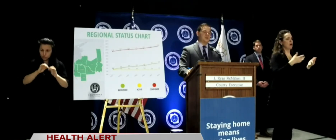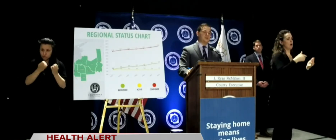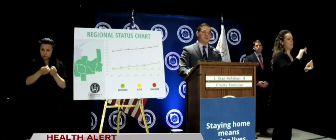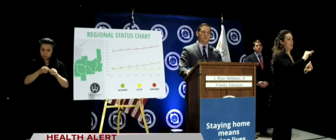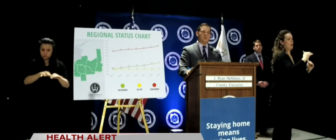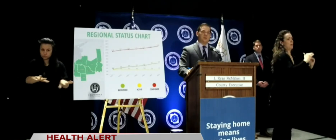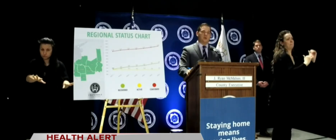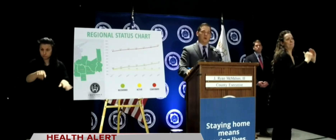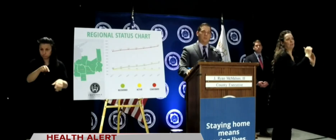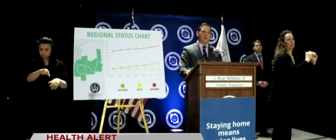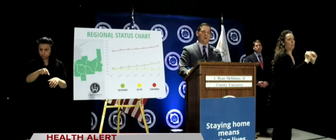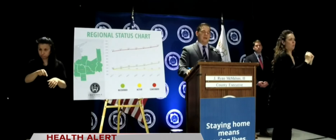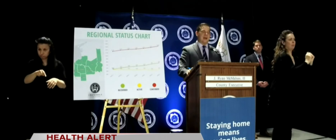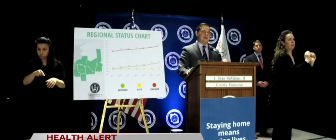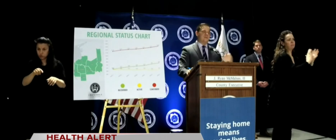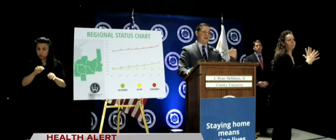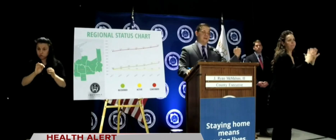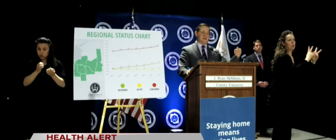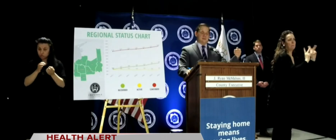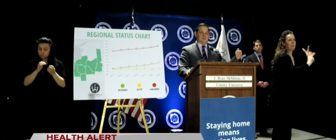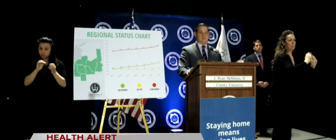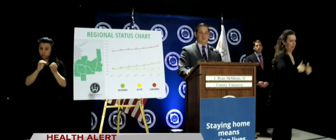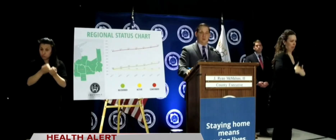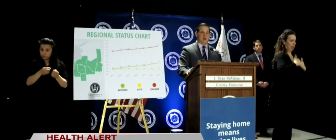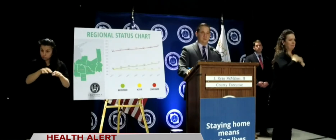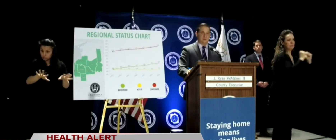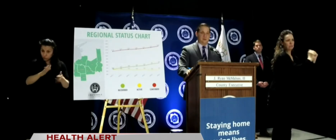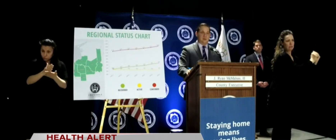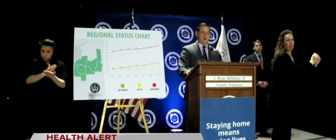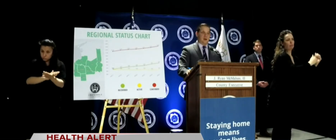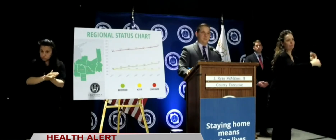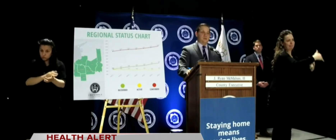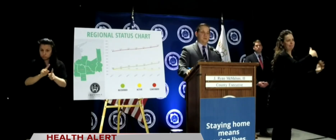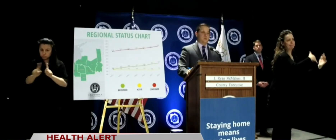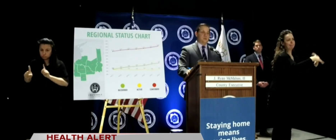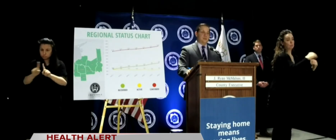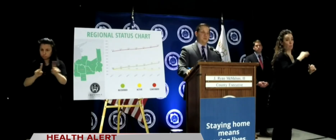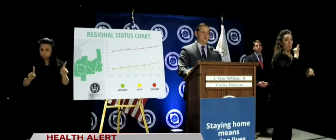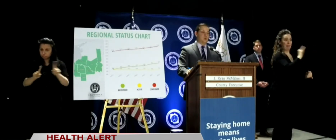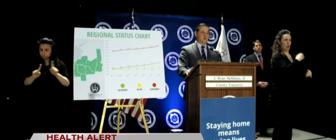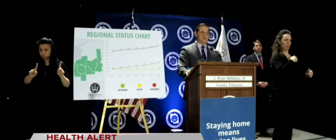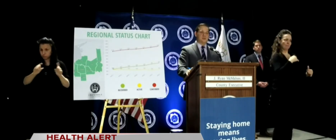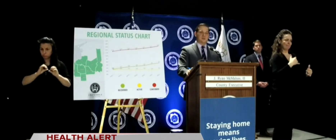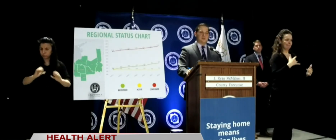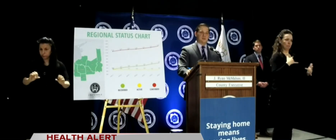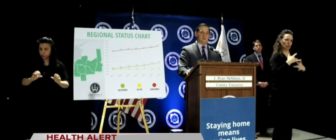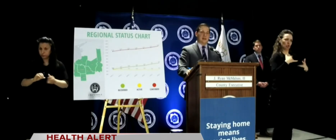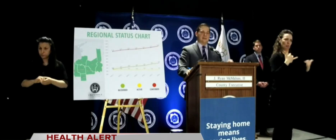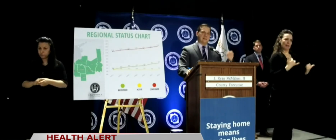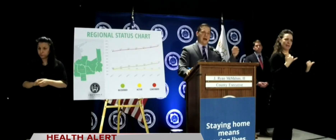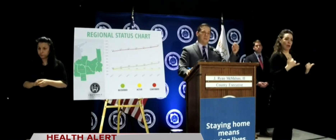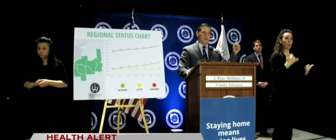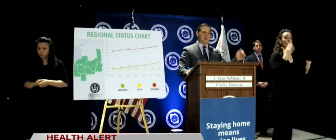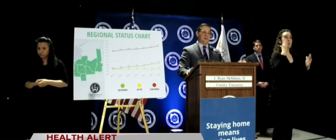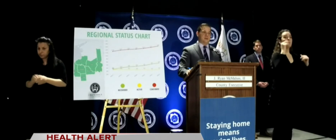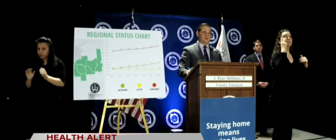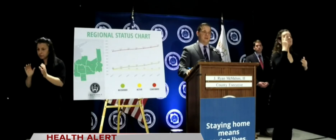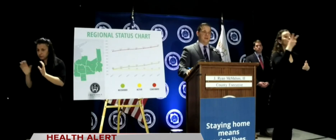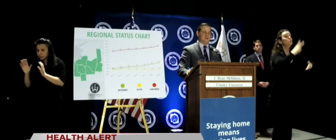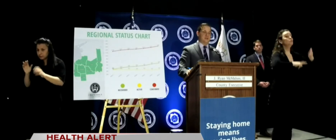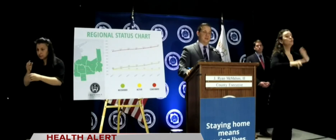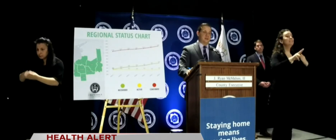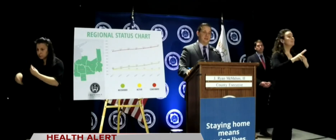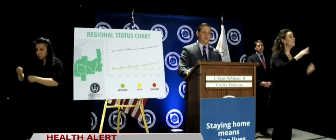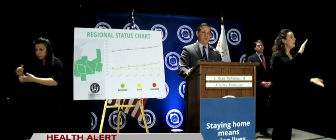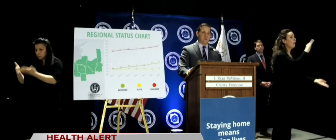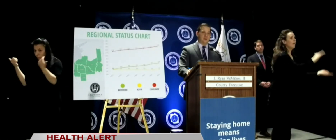social distancing will be the norm in any phase in as well. Businesses will need to social distance. This will not stop. This is a